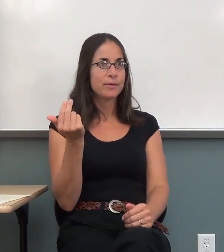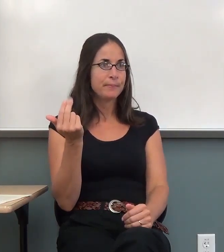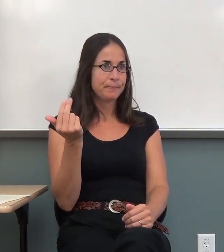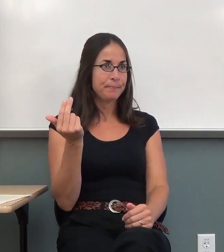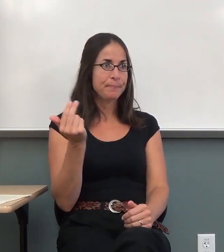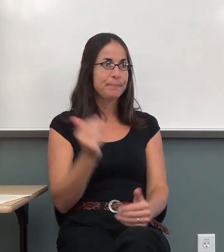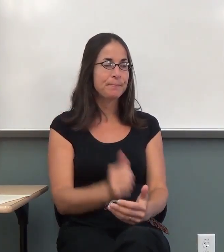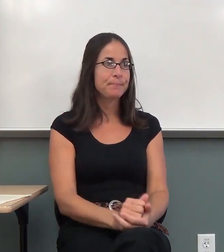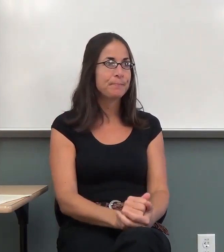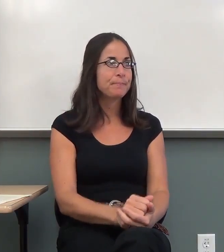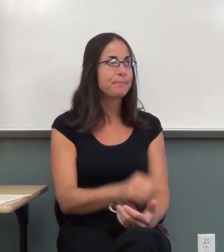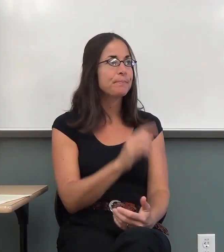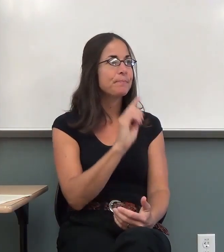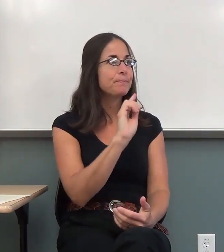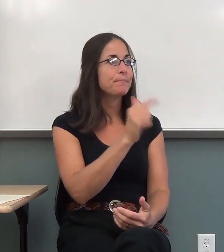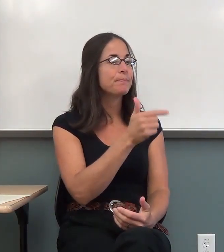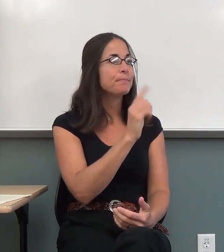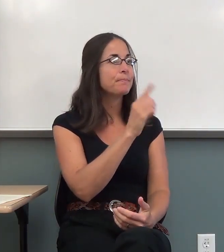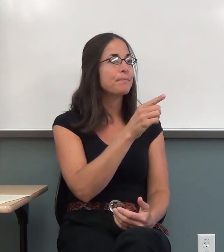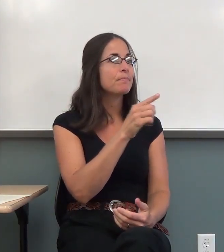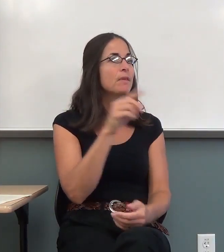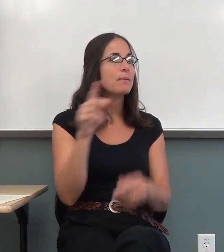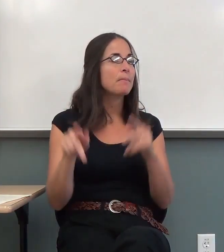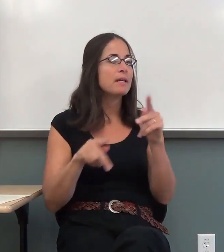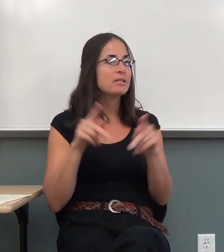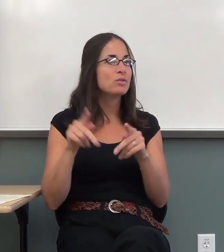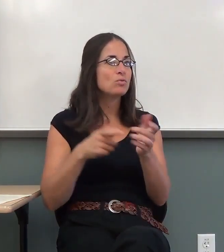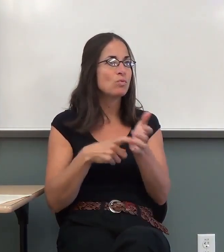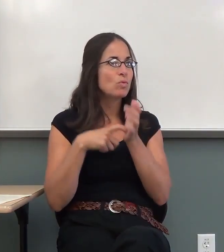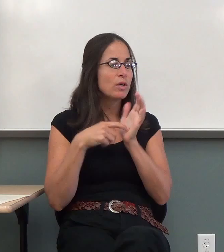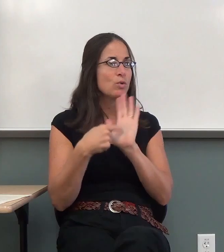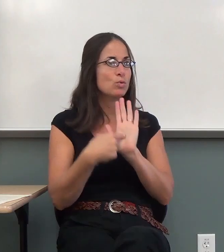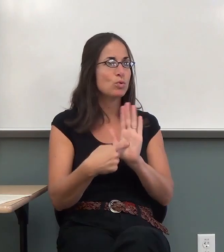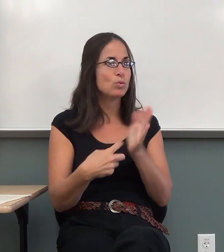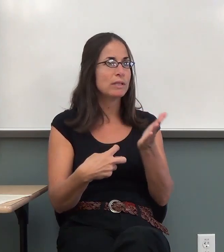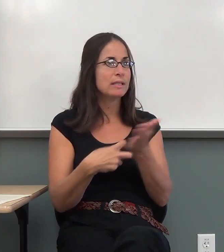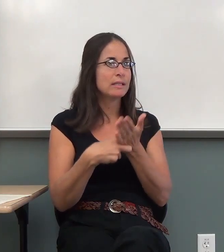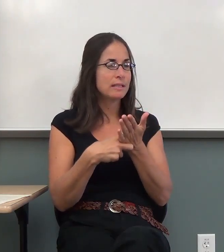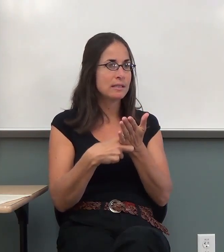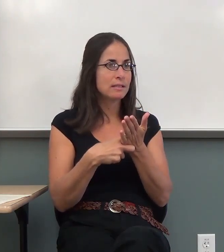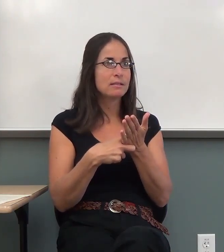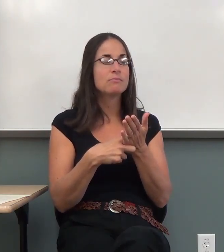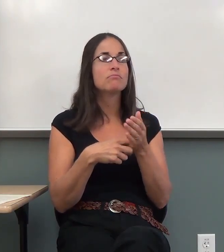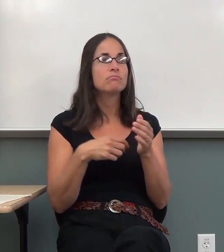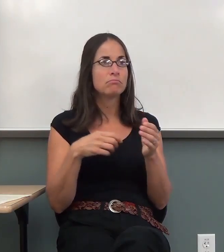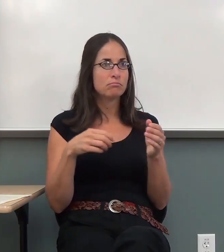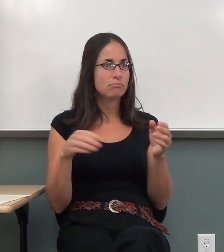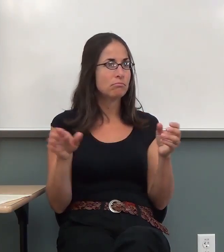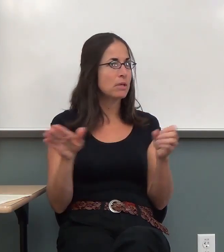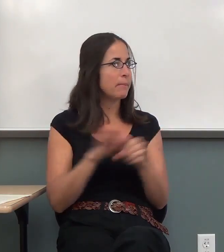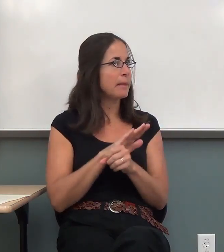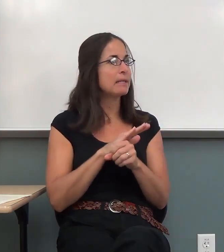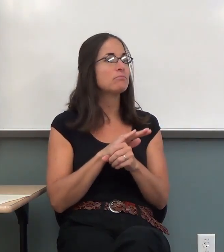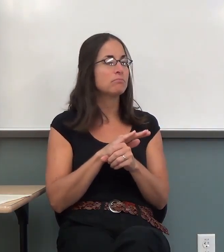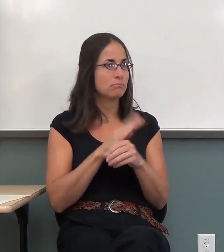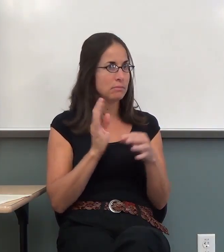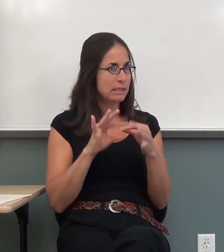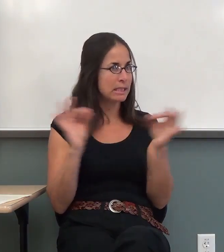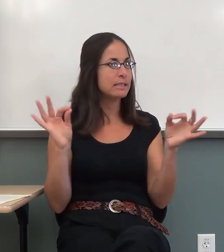Go ahead. The passengers were required to show tickets. I'll say a complete sentence. I would say it is a complete sentence as